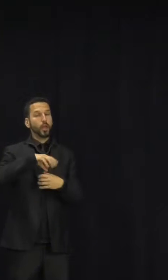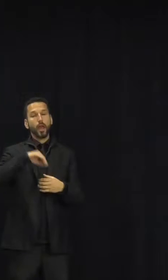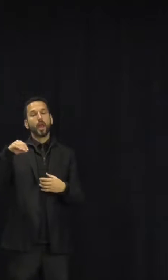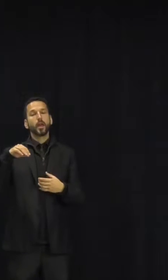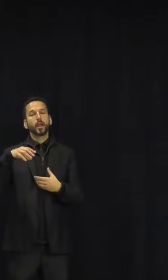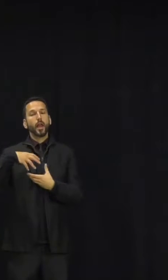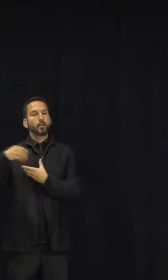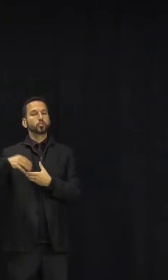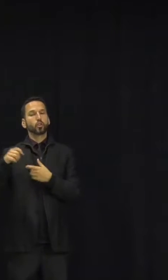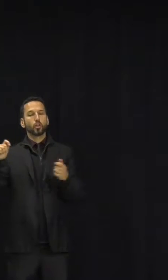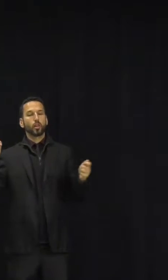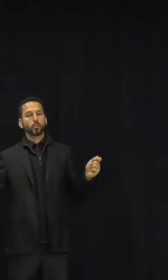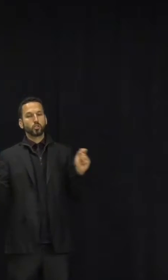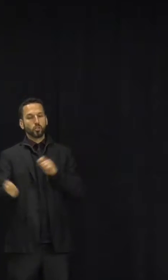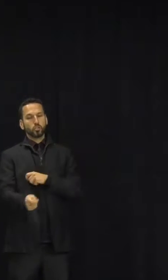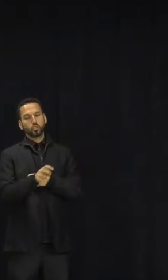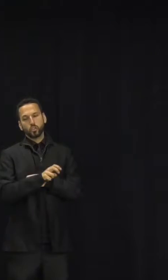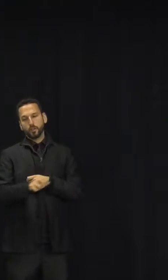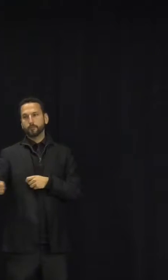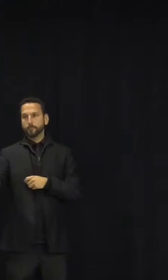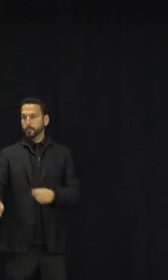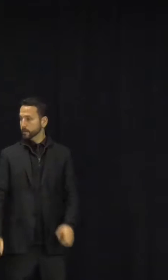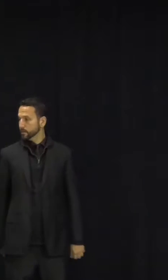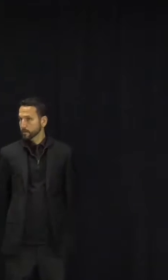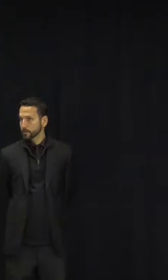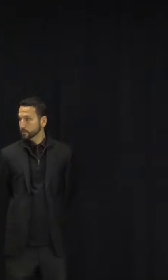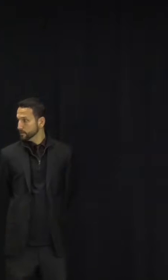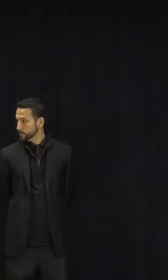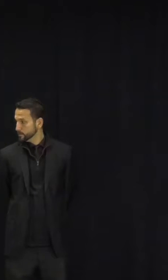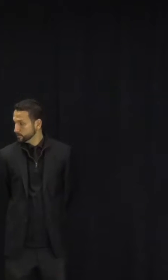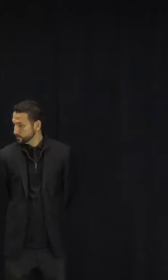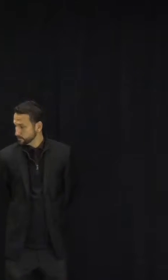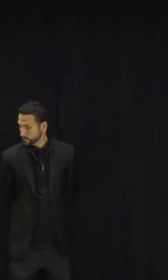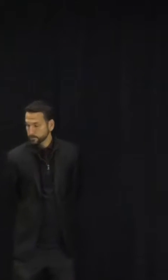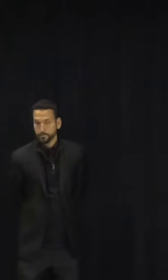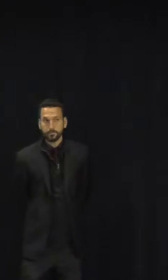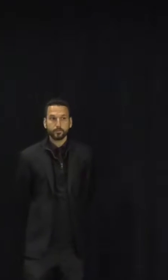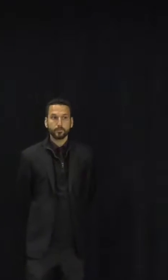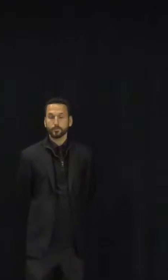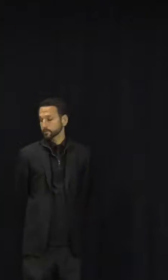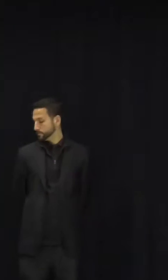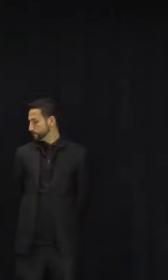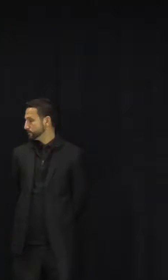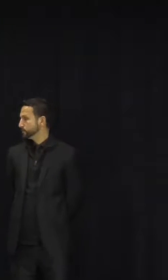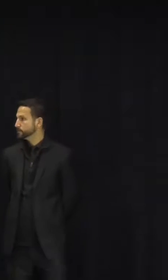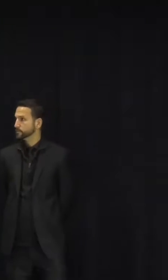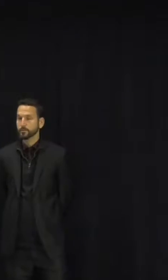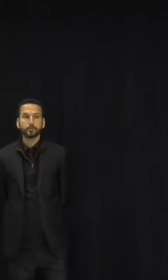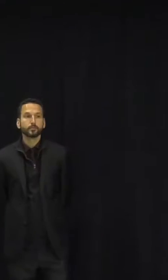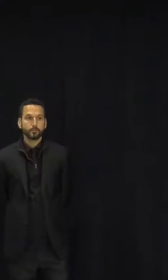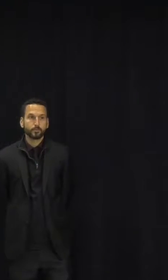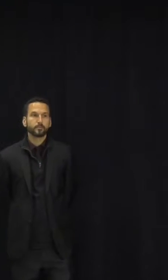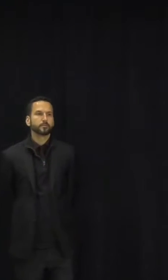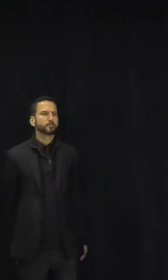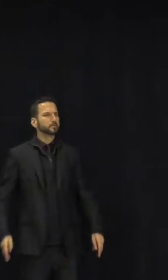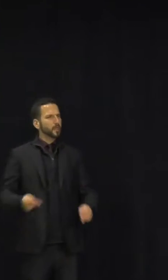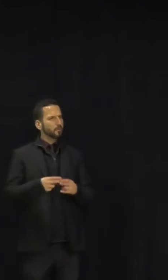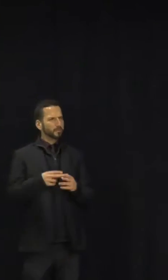racial and ethnic makeups and inequities that exist. But the looming question here is, what are we as a field going to do with